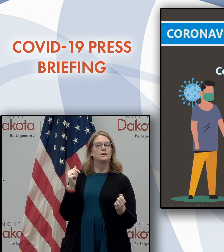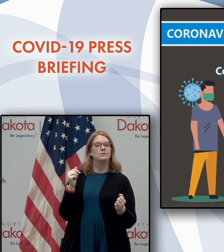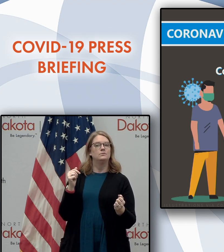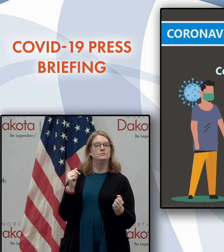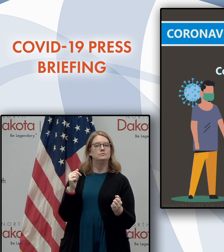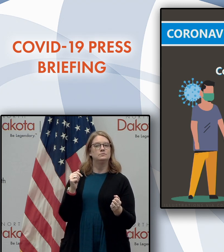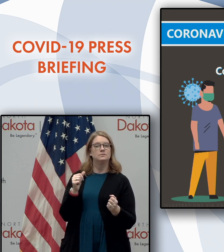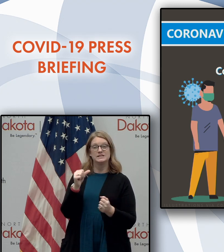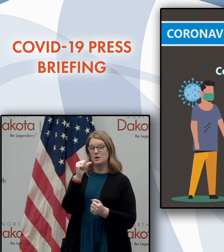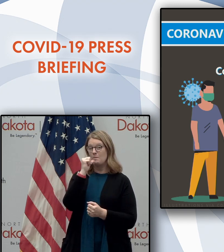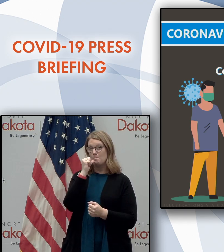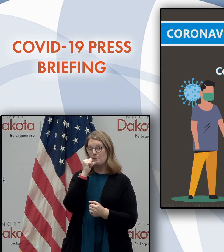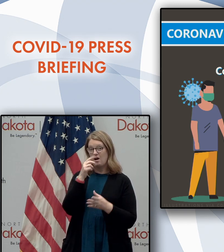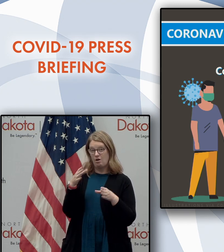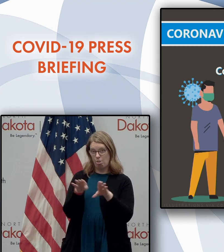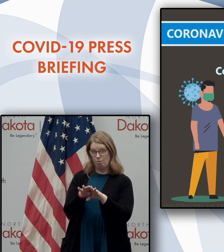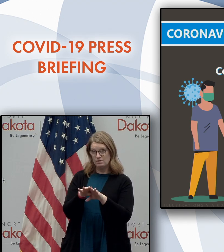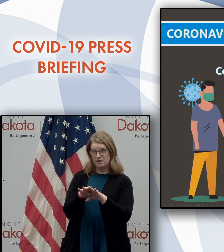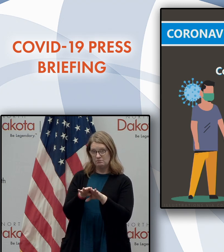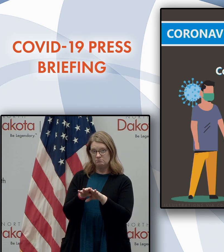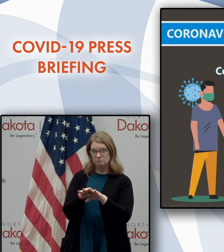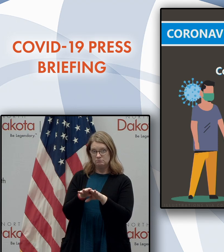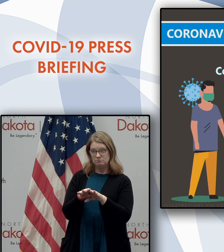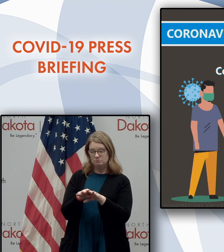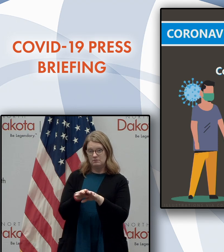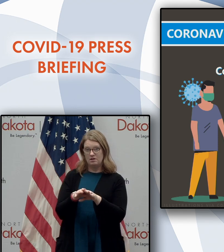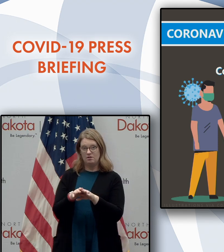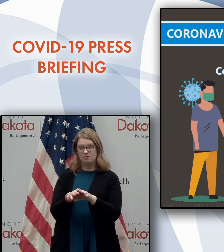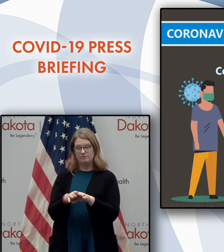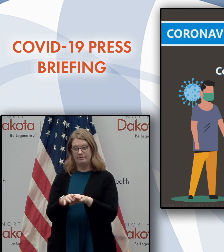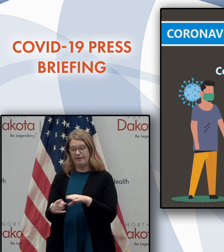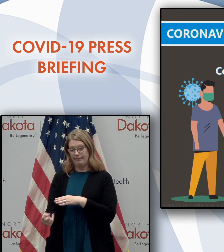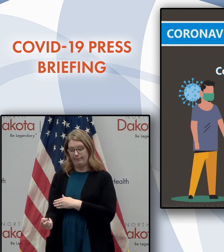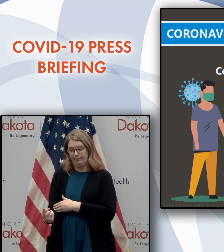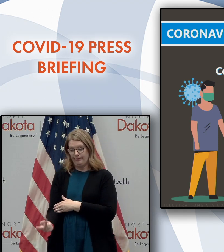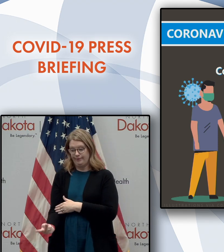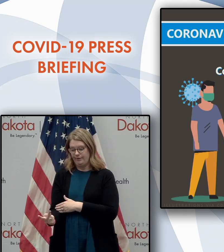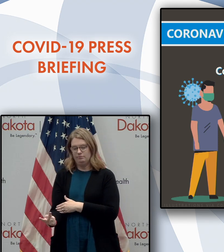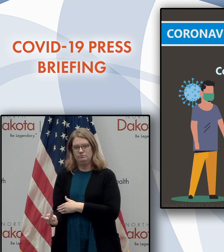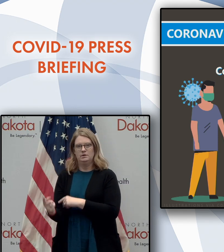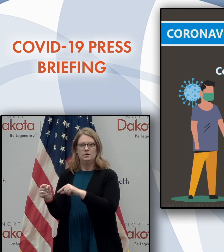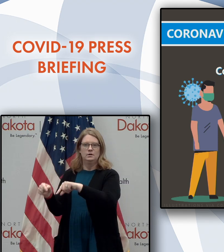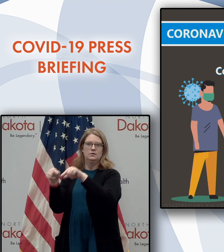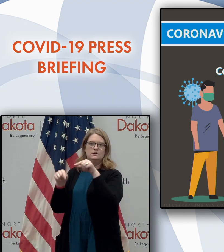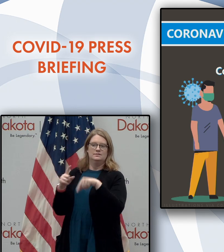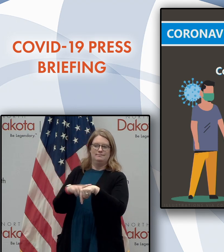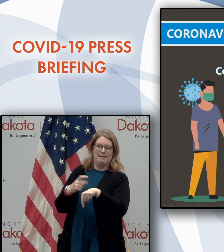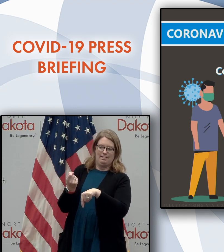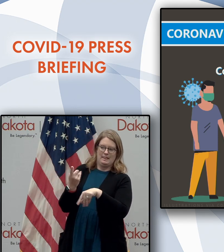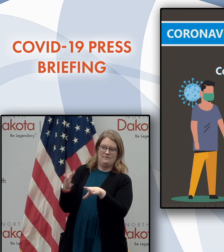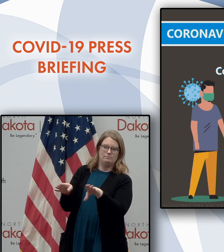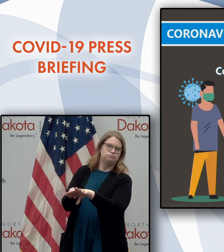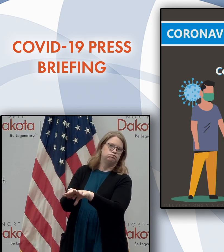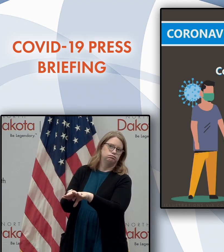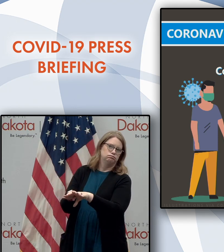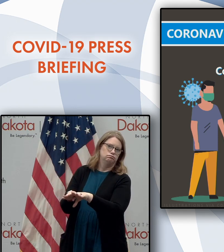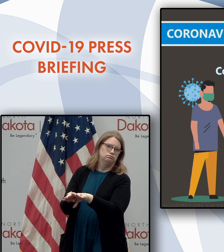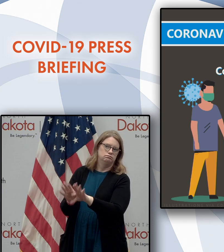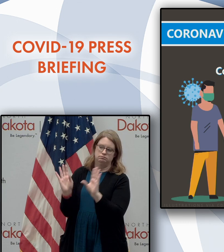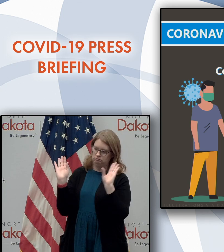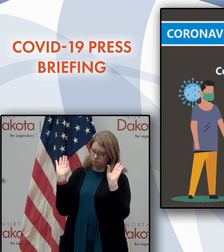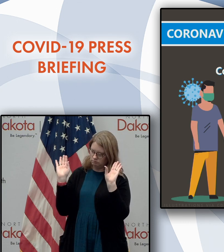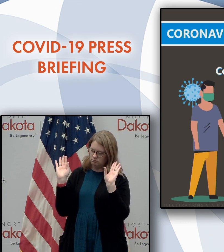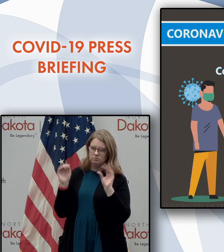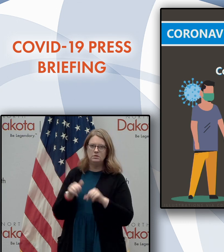reduced bar closing hours from 1 or 2 a.m. back to 11 p.m. Small, simple step, but certainly